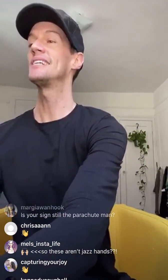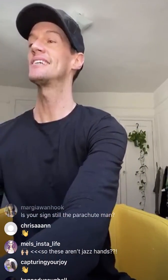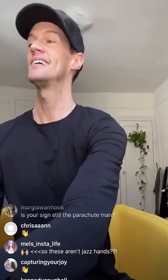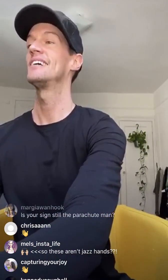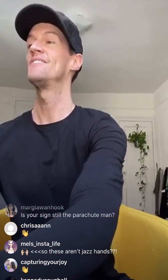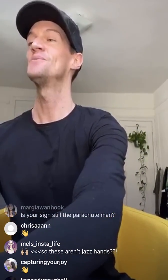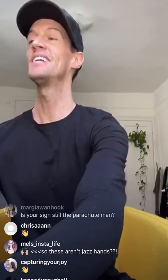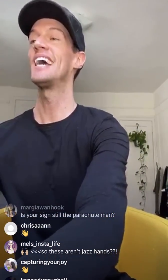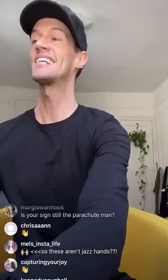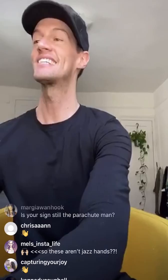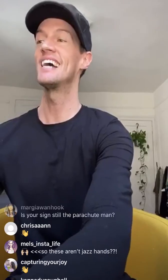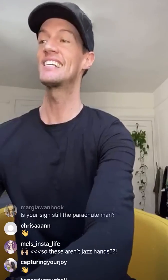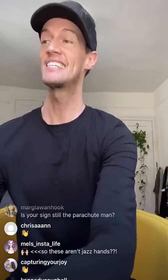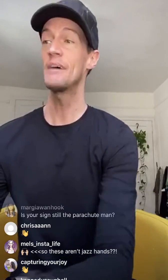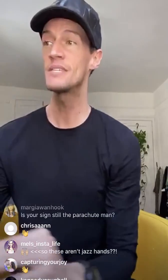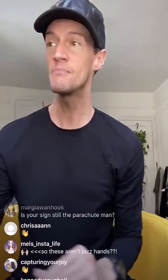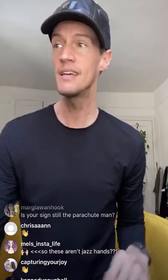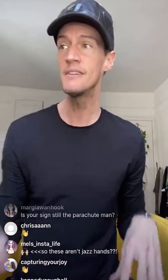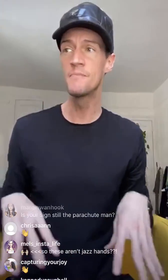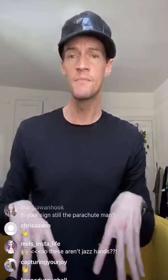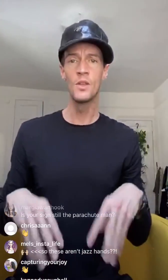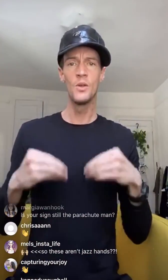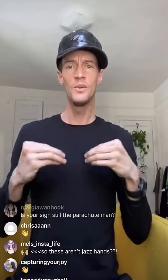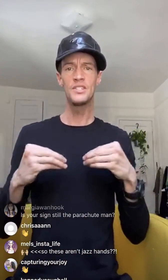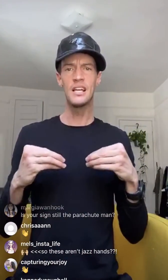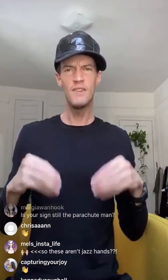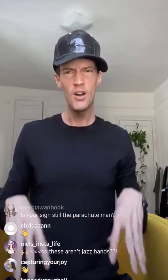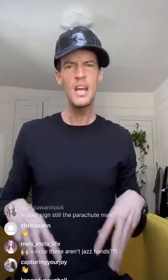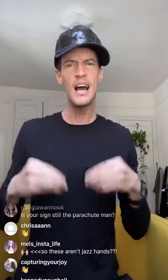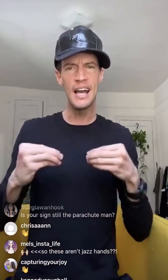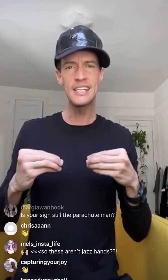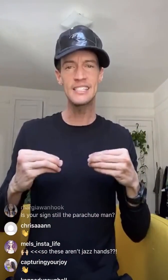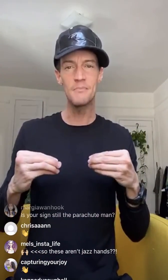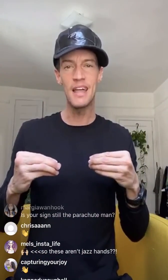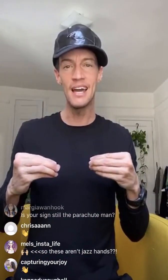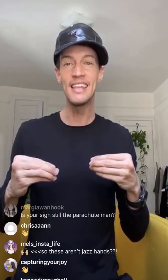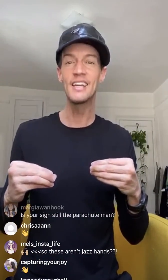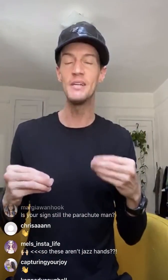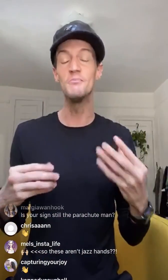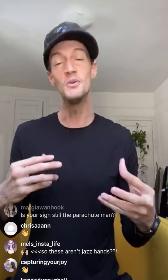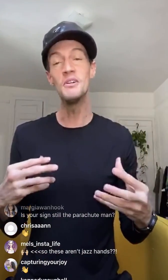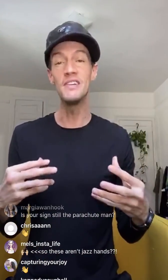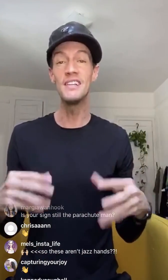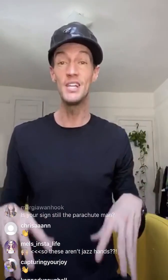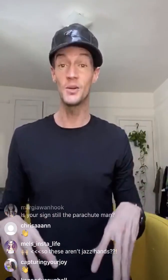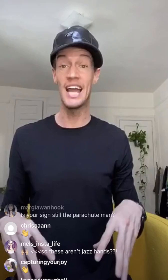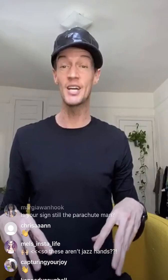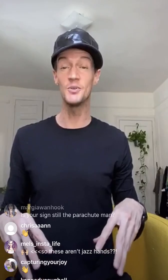If you want to tie a knot, tie a knot. Very good.